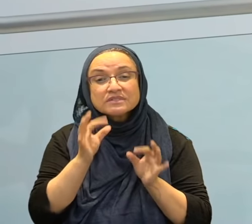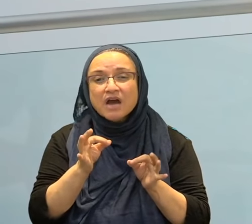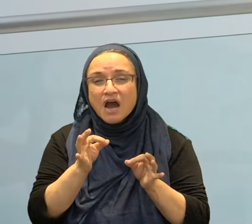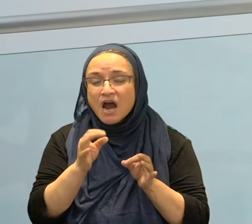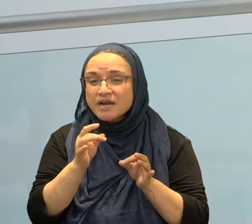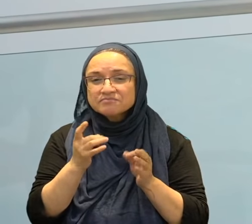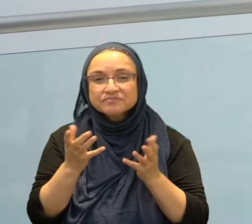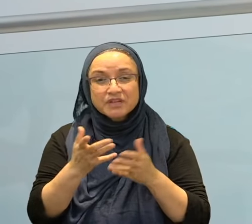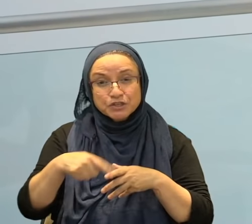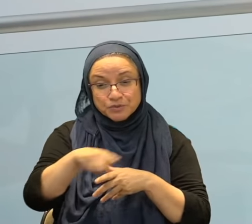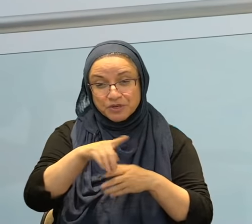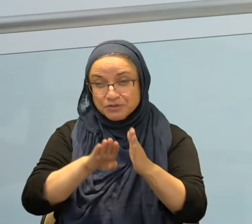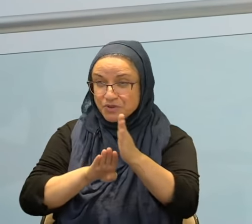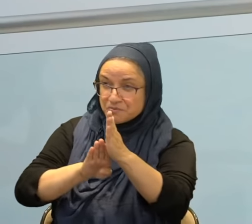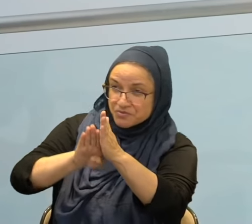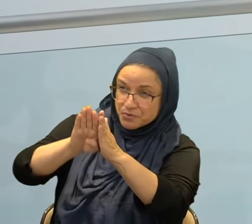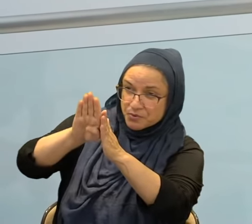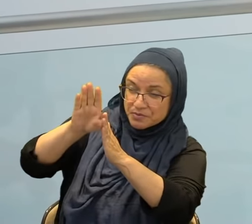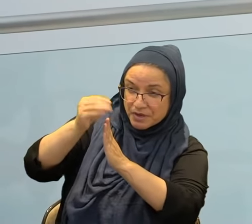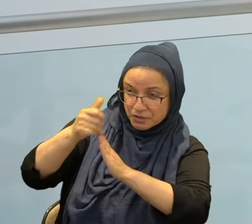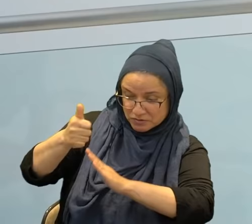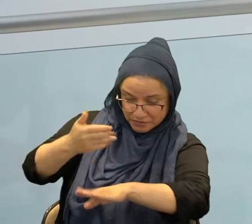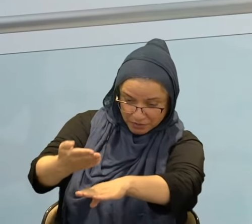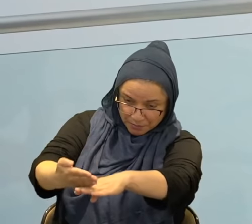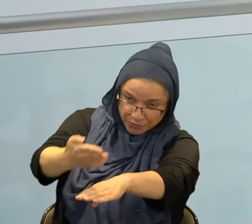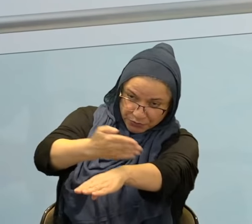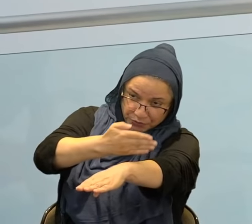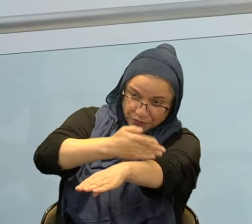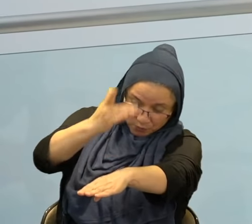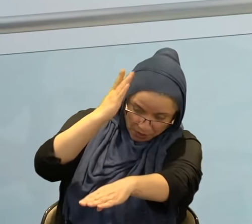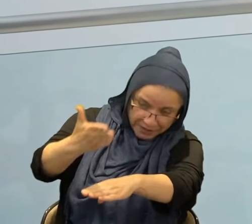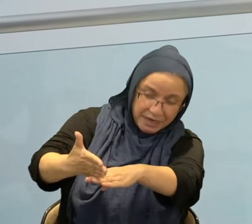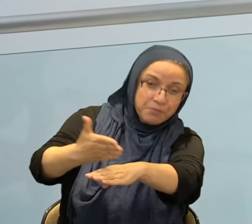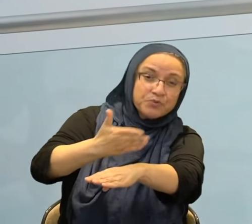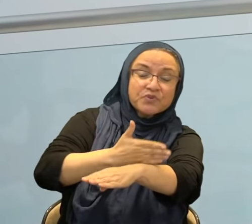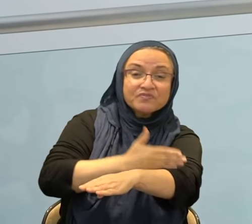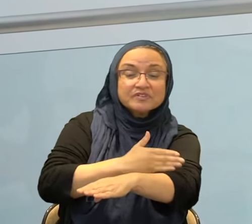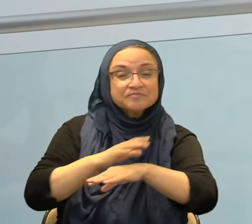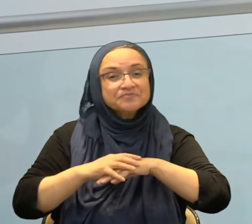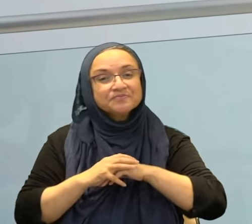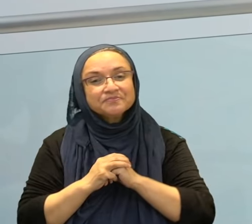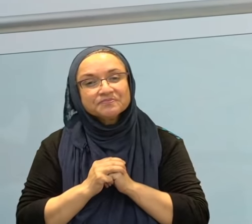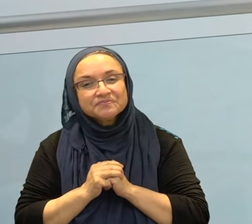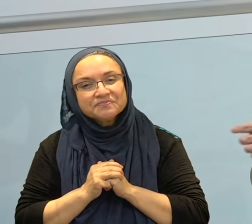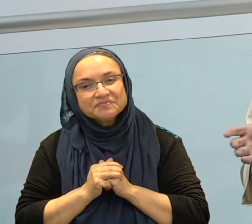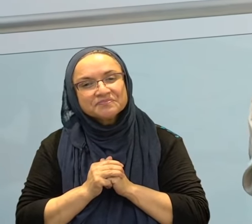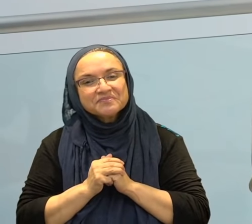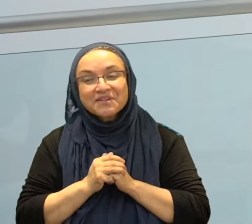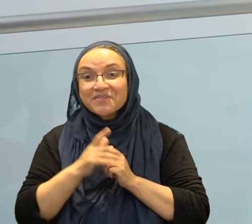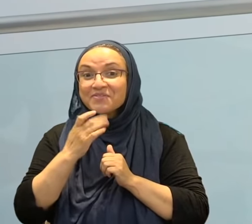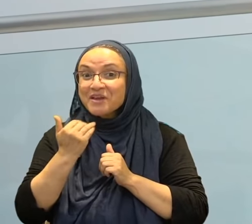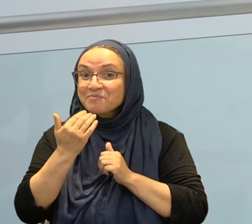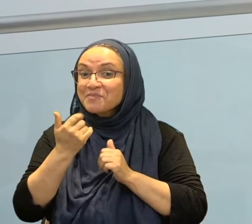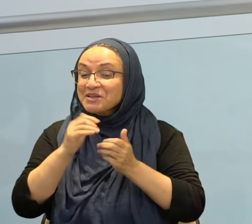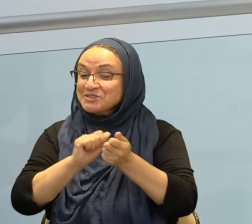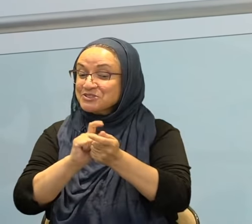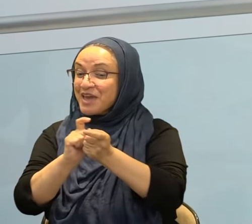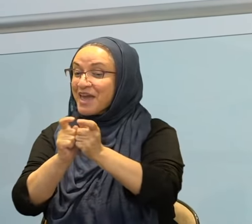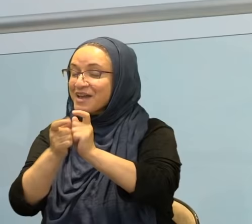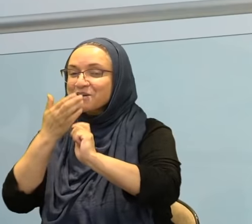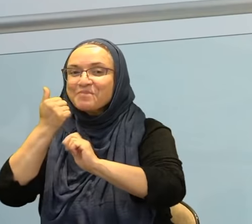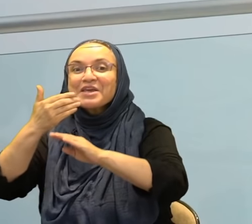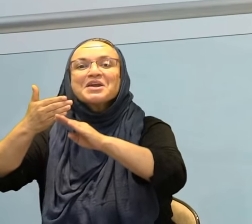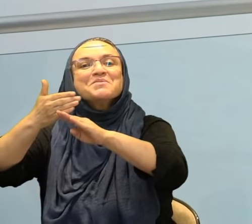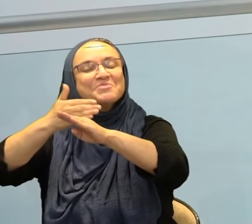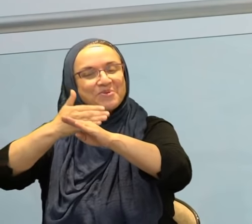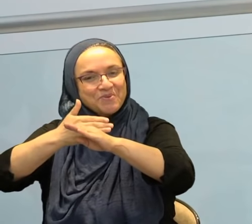that first strike. You know when the prophet sallallaihi wasallam said in that patience is at the first strike. It's not as the scholars say that patience is